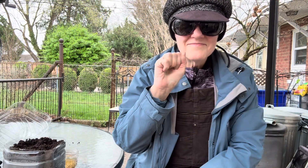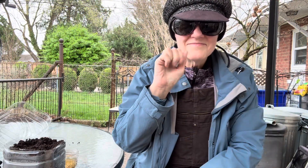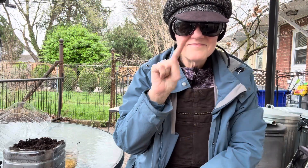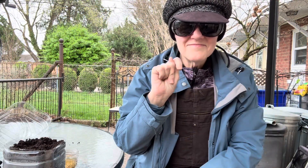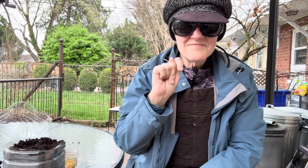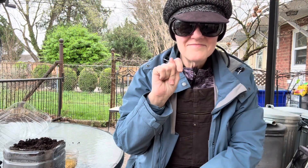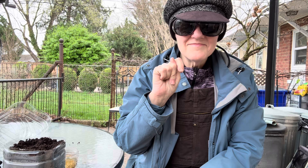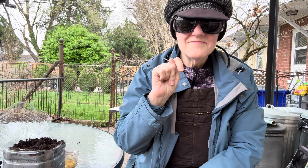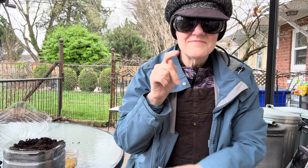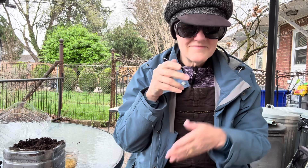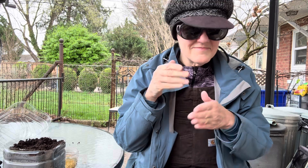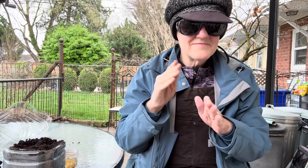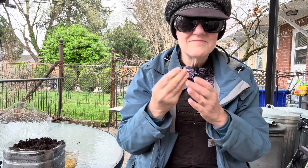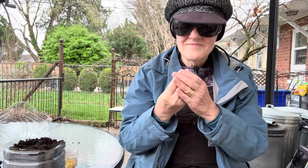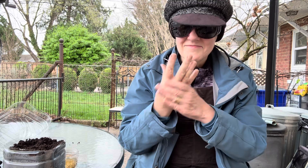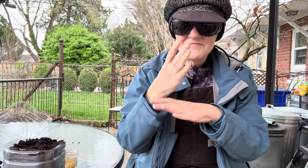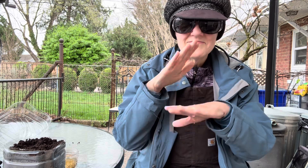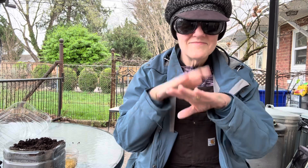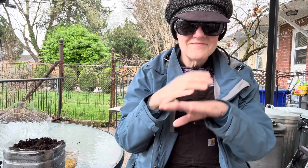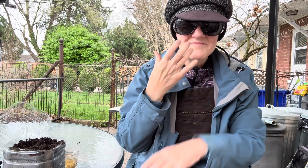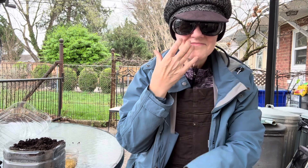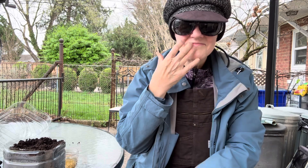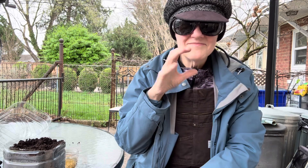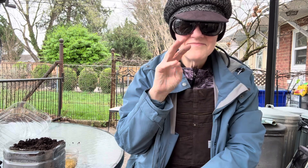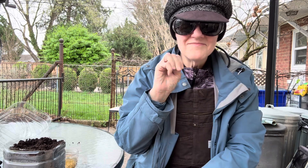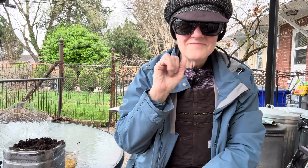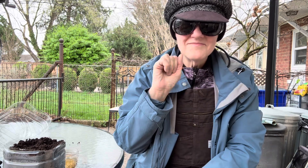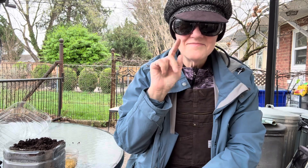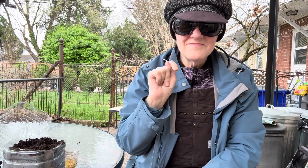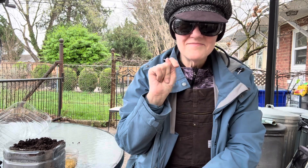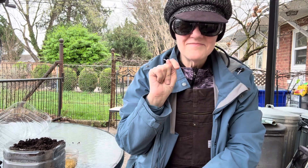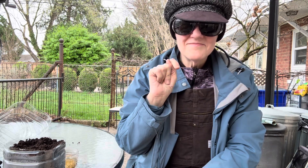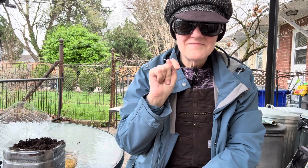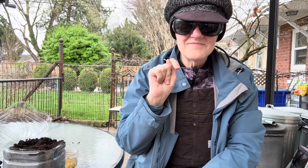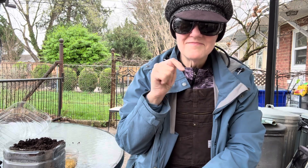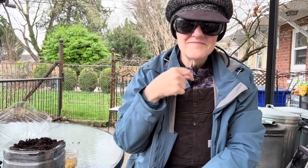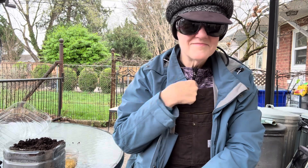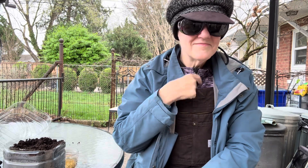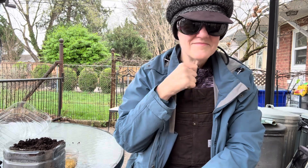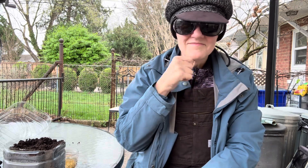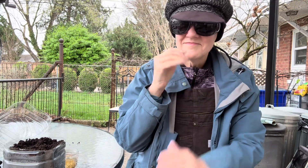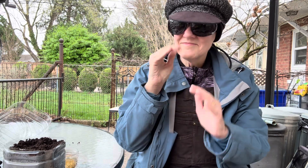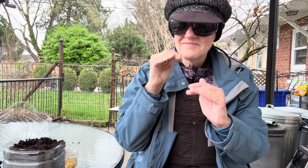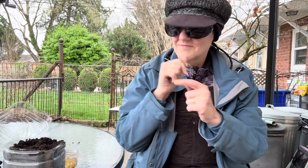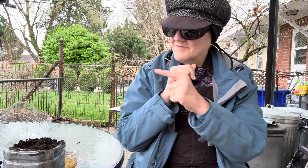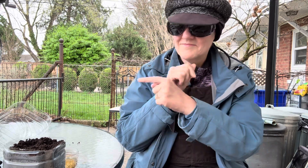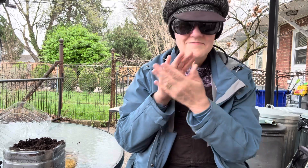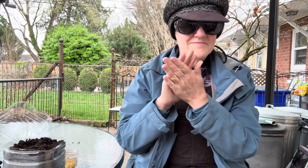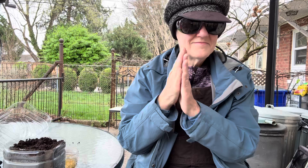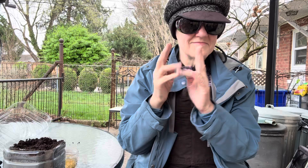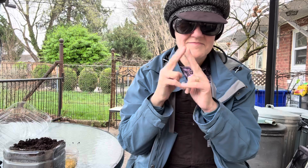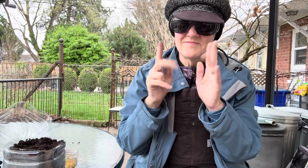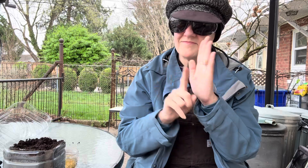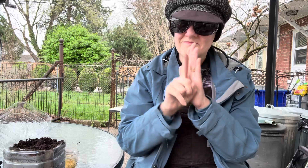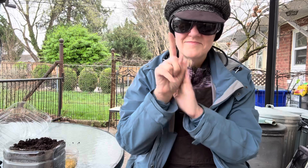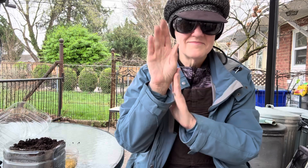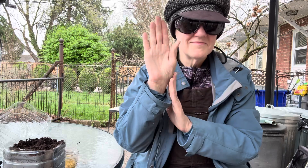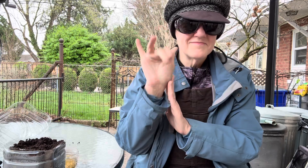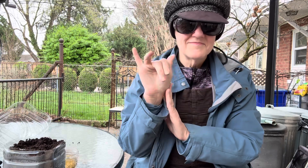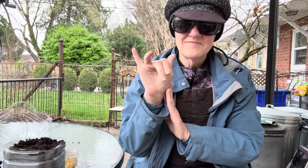Normally I start my seeds on heat mats, my pepper seeds, and I grow my pepper plants on heat mats. So I don't expect these to get